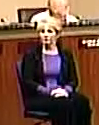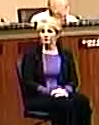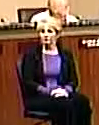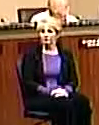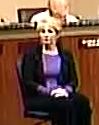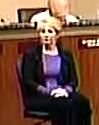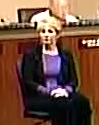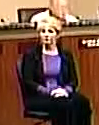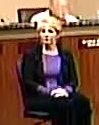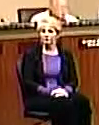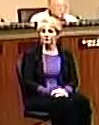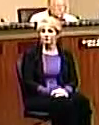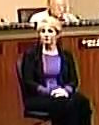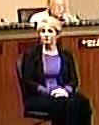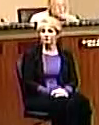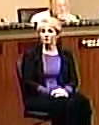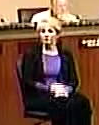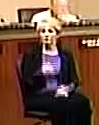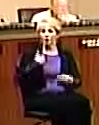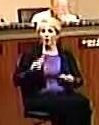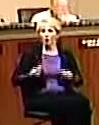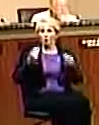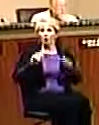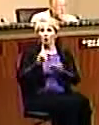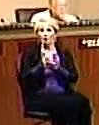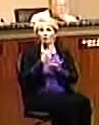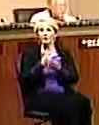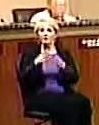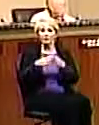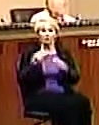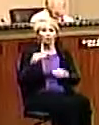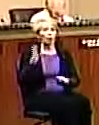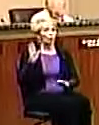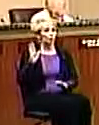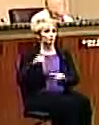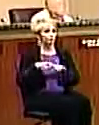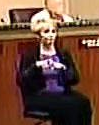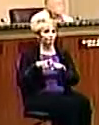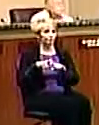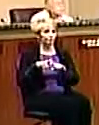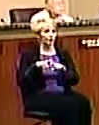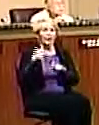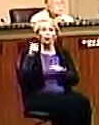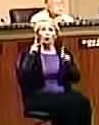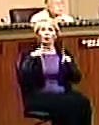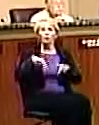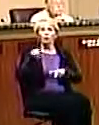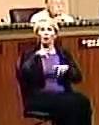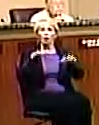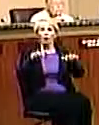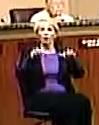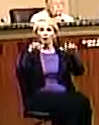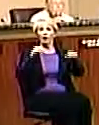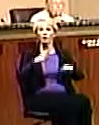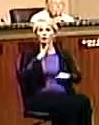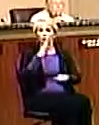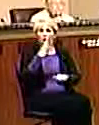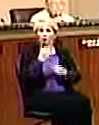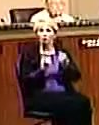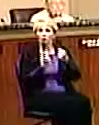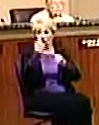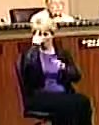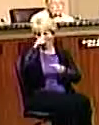Okay. Make the motion to approve the City of Morganton Community. Oh, I'm sorry. Is anyone in the audience would like to speak for or